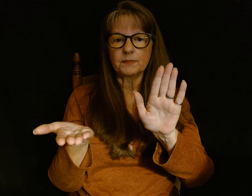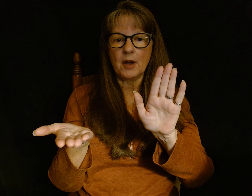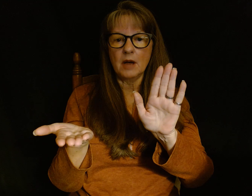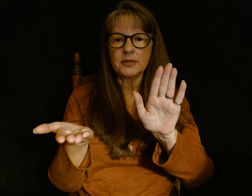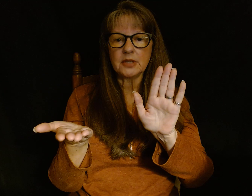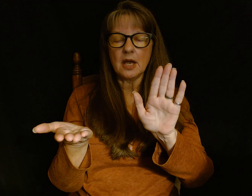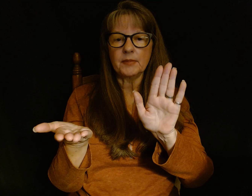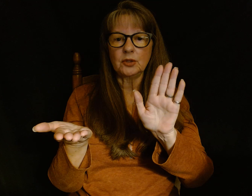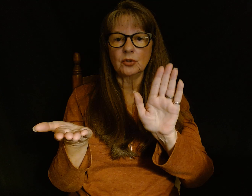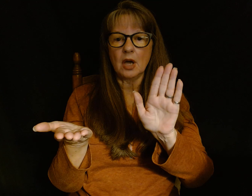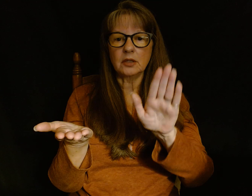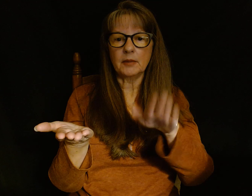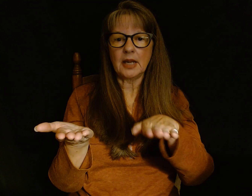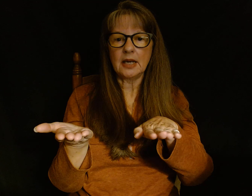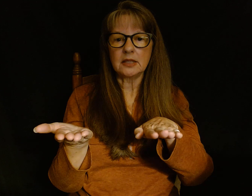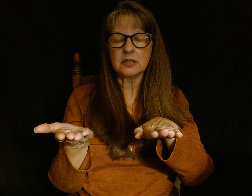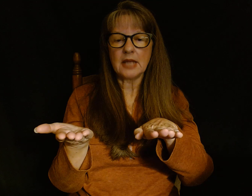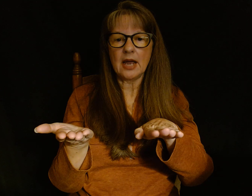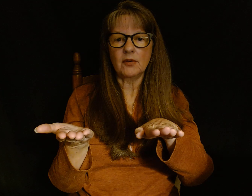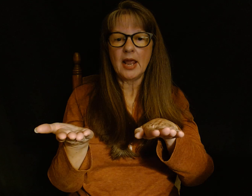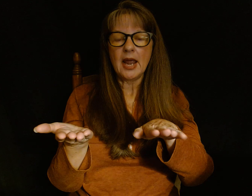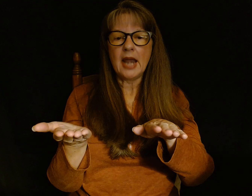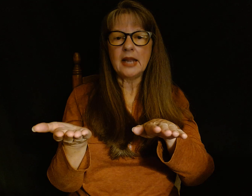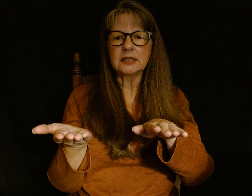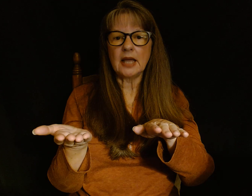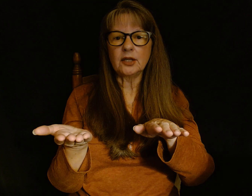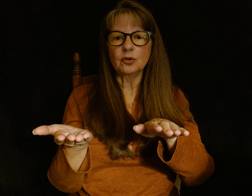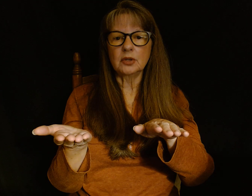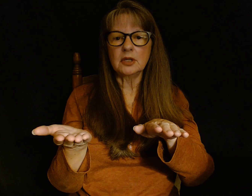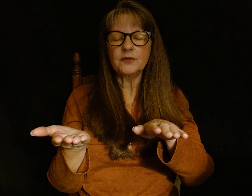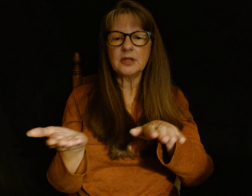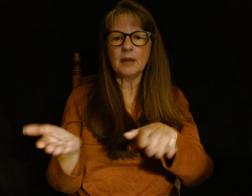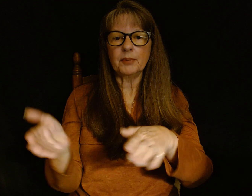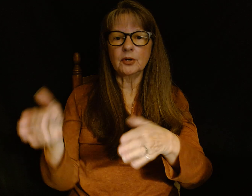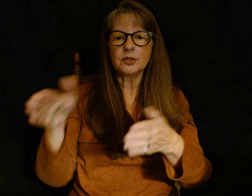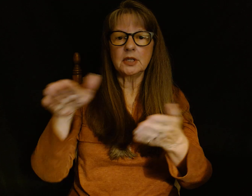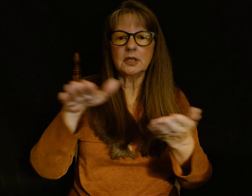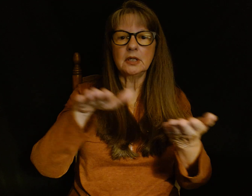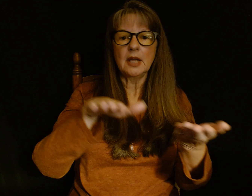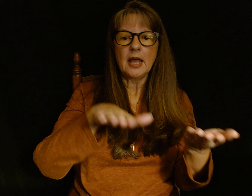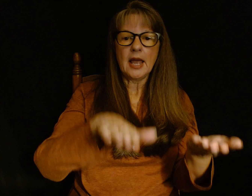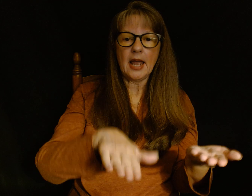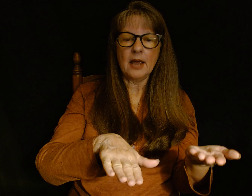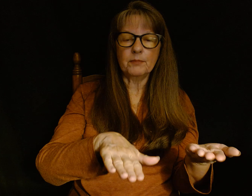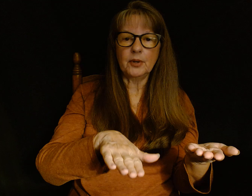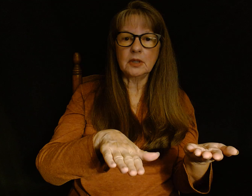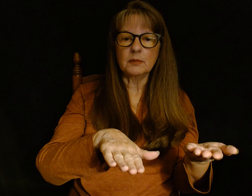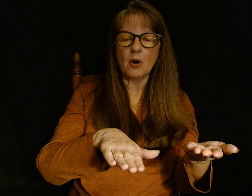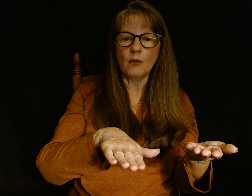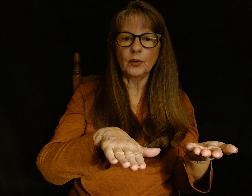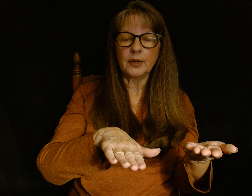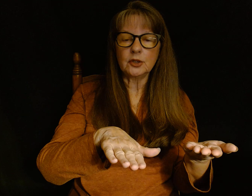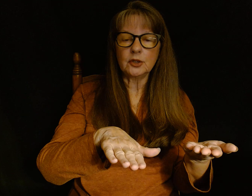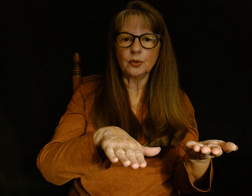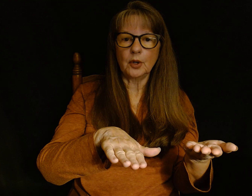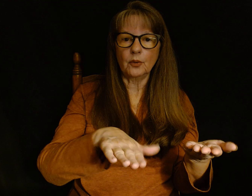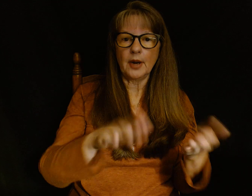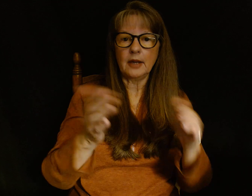palm is up, and your non-dominant hand is down. And it's like you're lifting that person and putting them over into a grave.